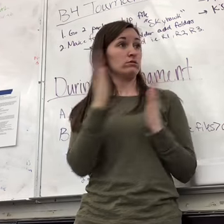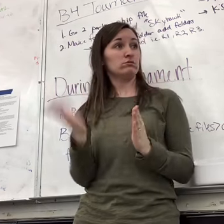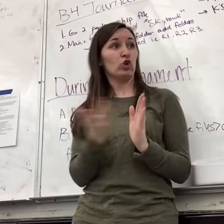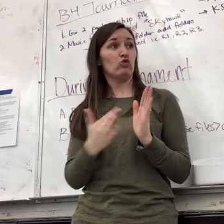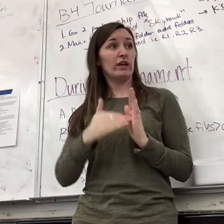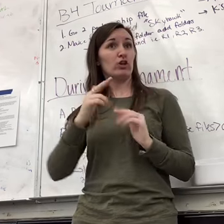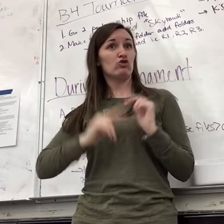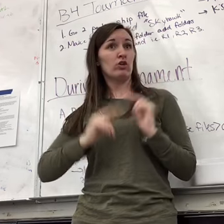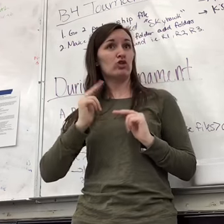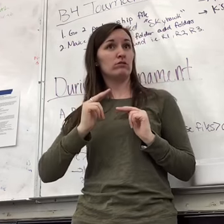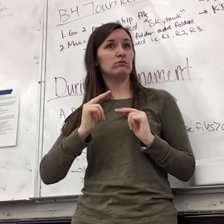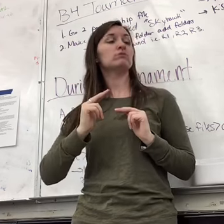Reconstruction.